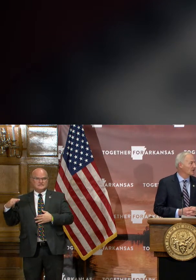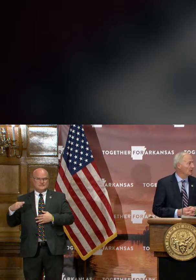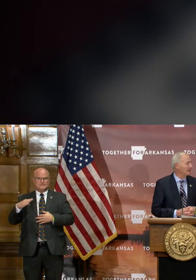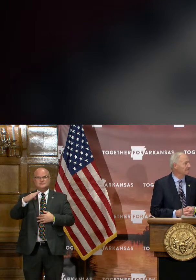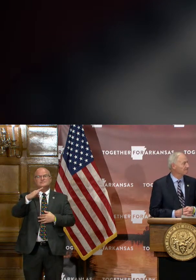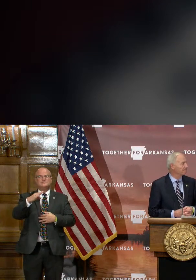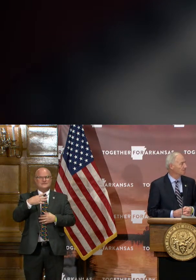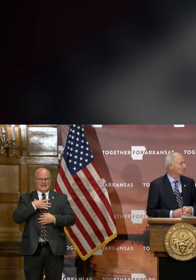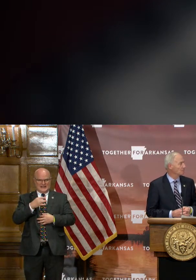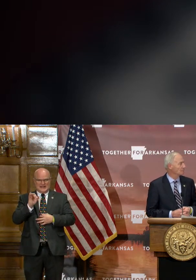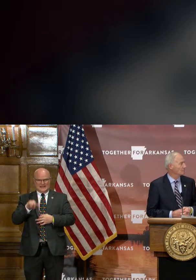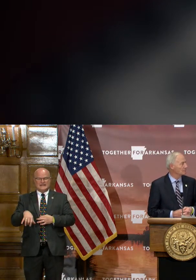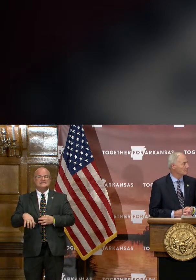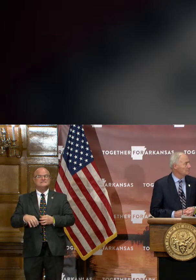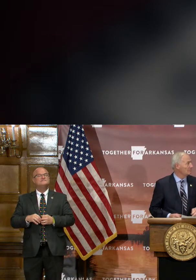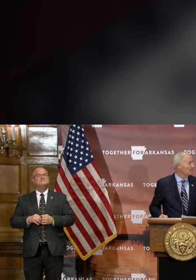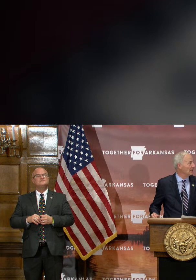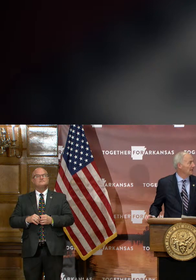to do once a week.